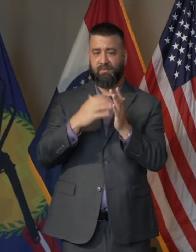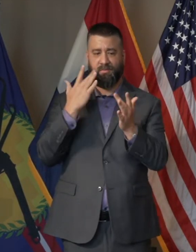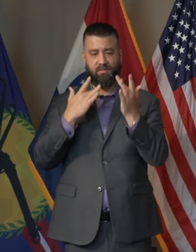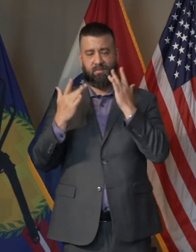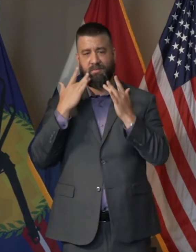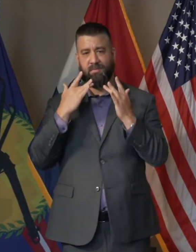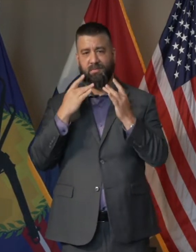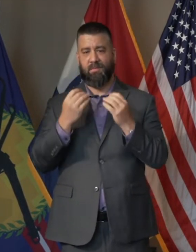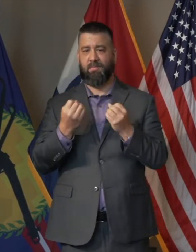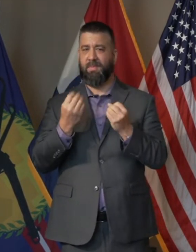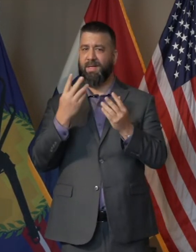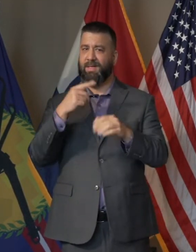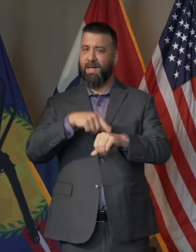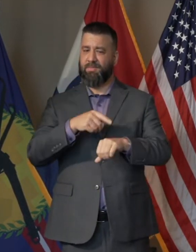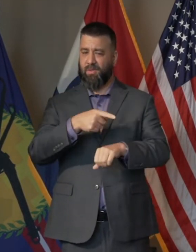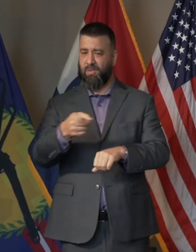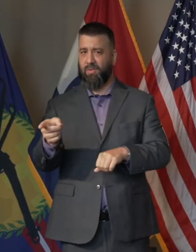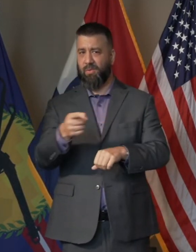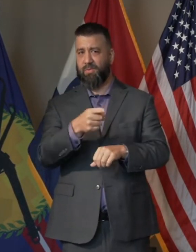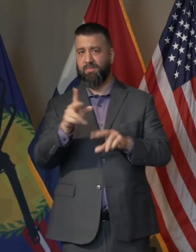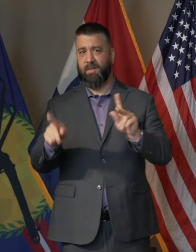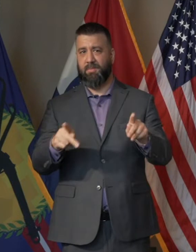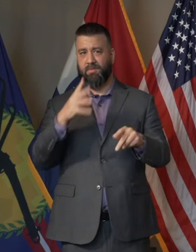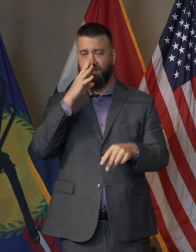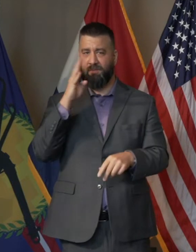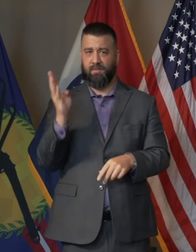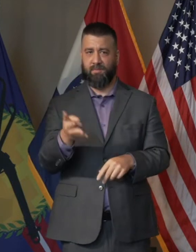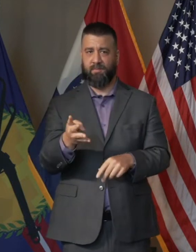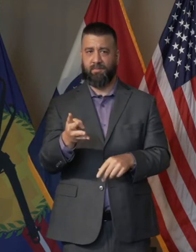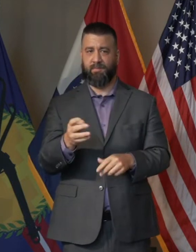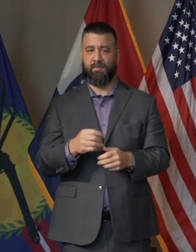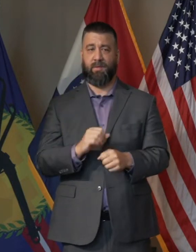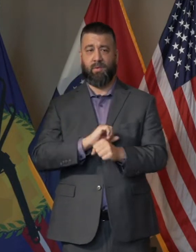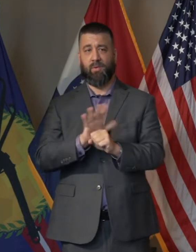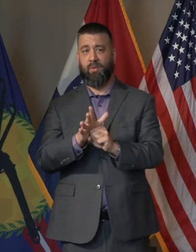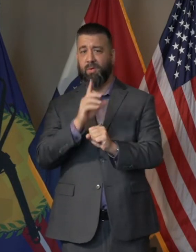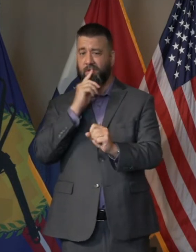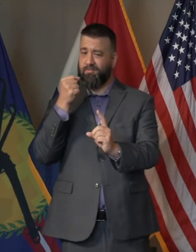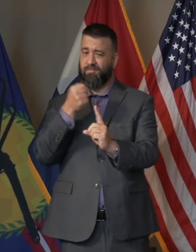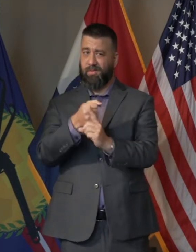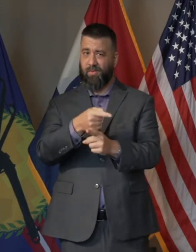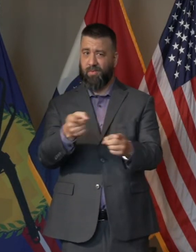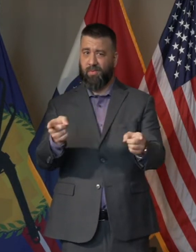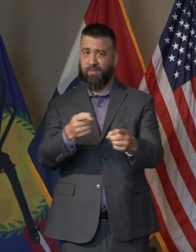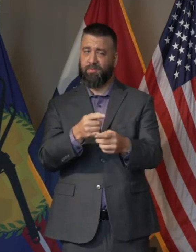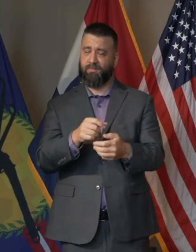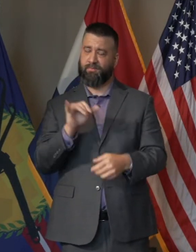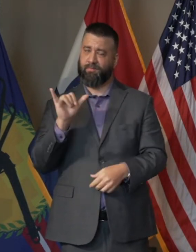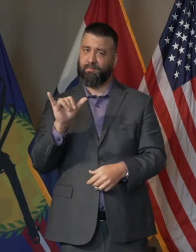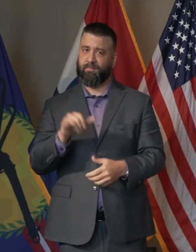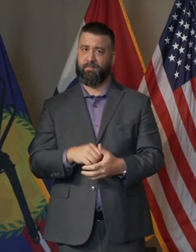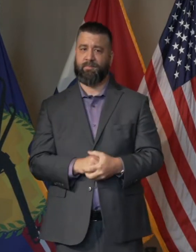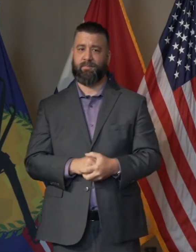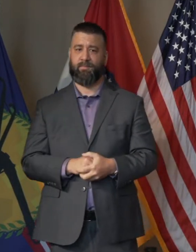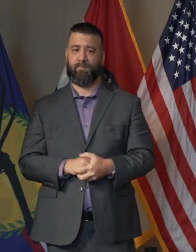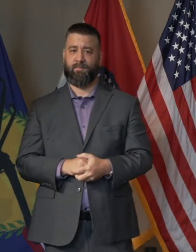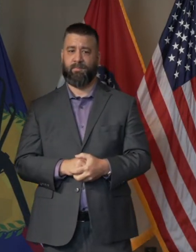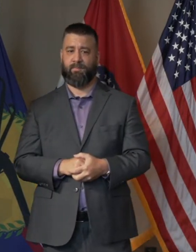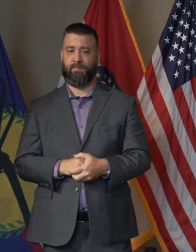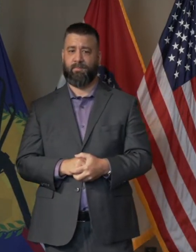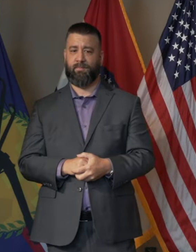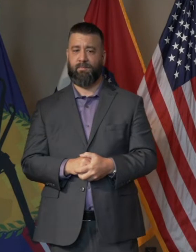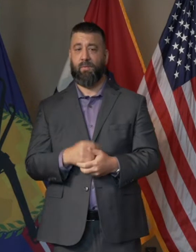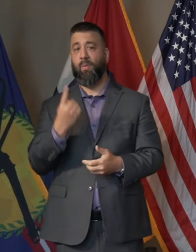over and over again, those who have been disproportionately affected by this virus. If any good can come from this